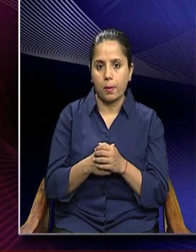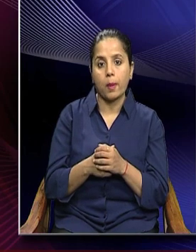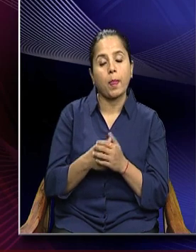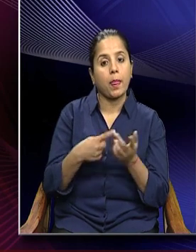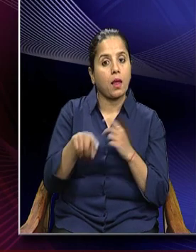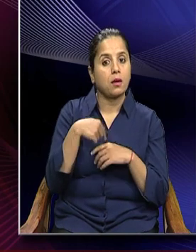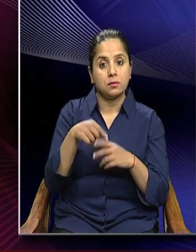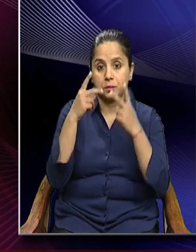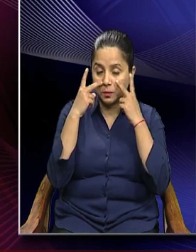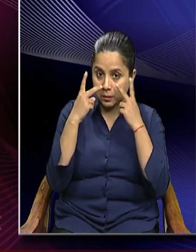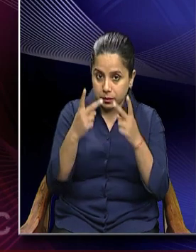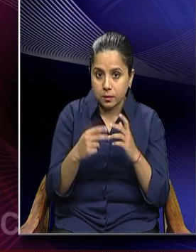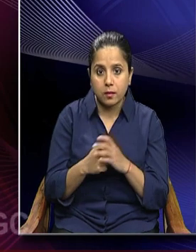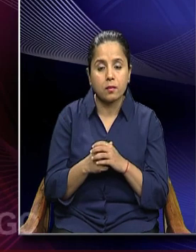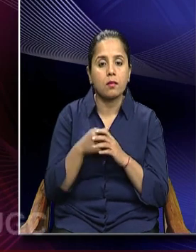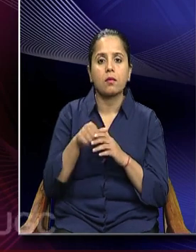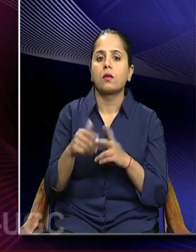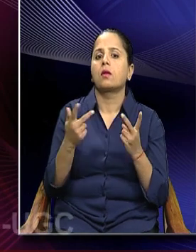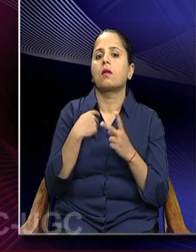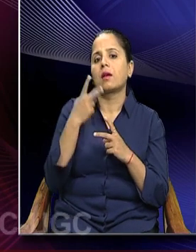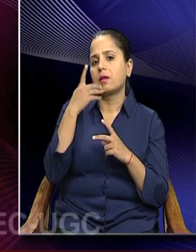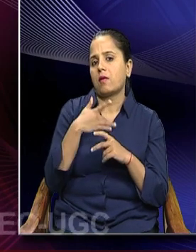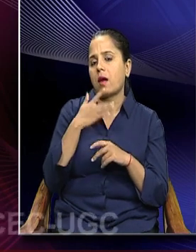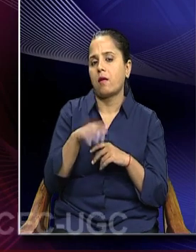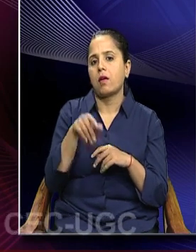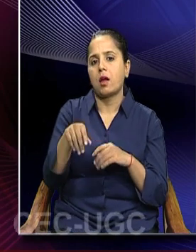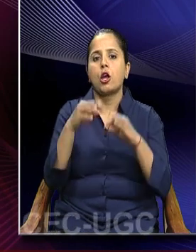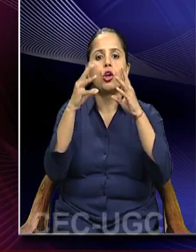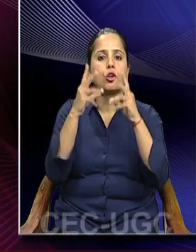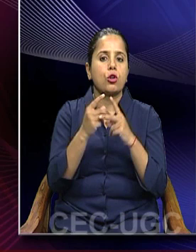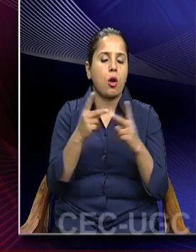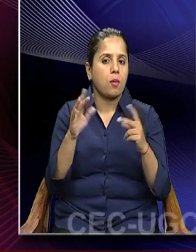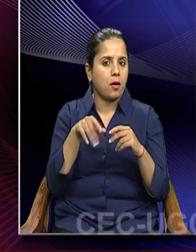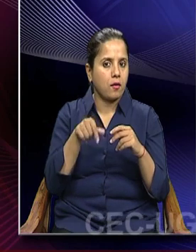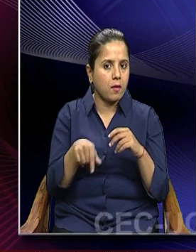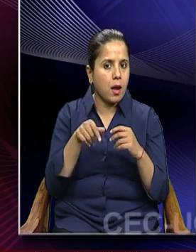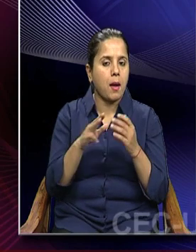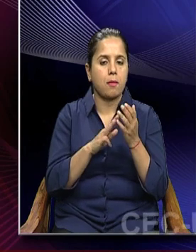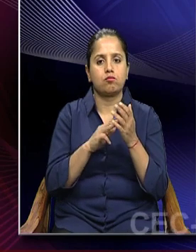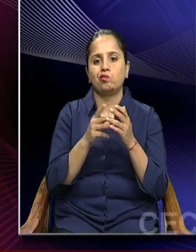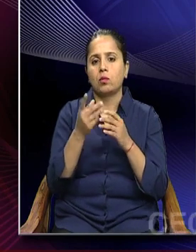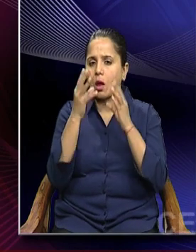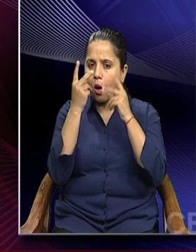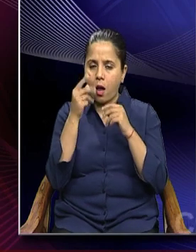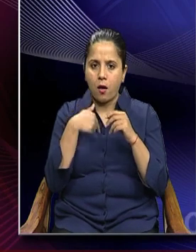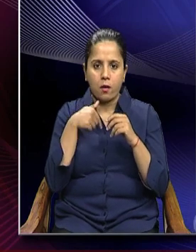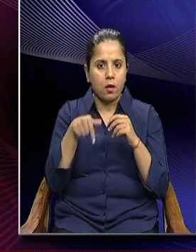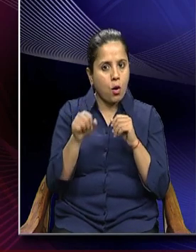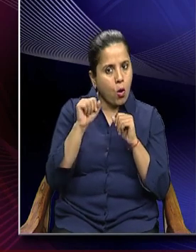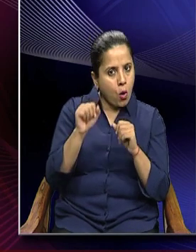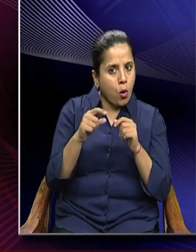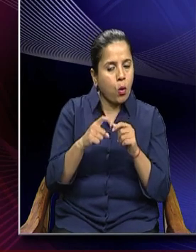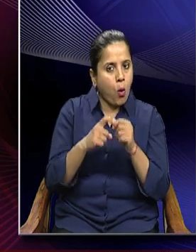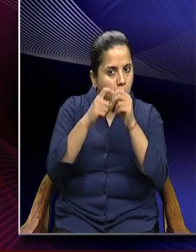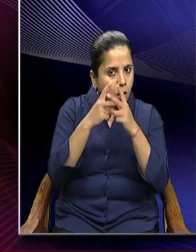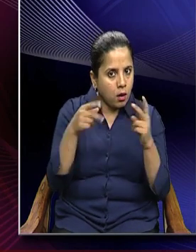When we look at the we see that quantitative will measure objective facts, and qualitative on